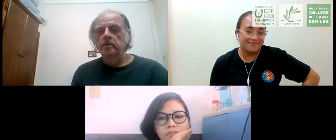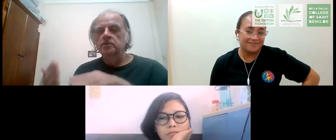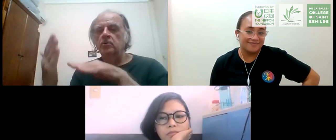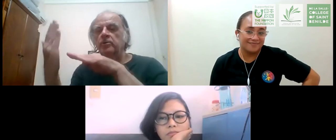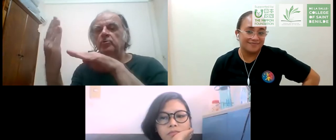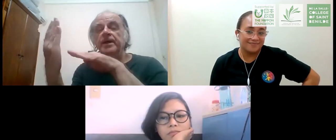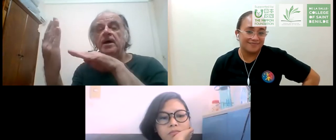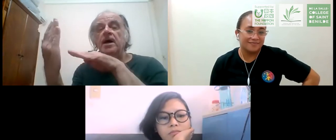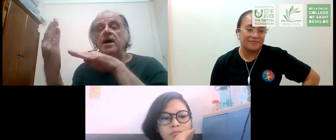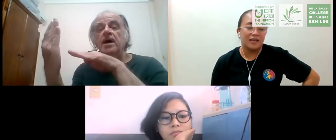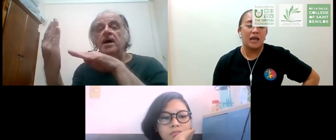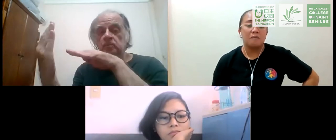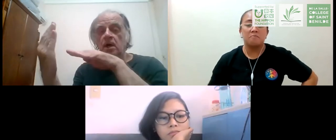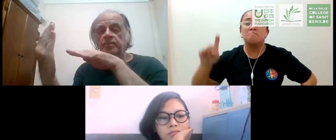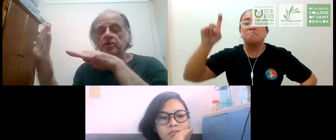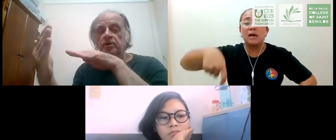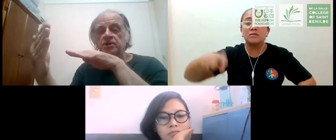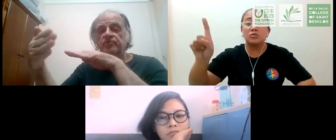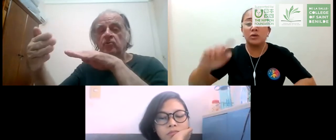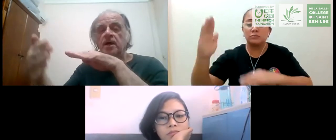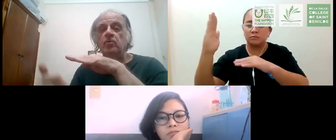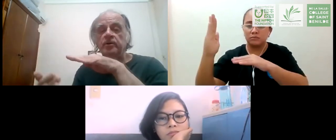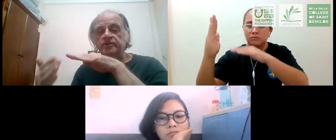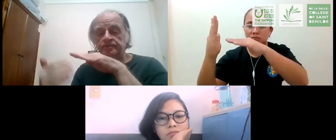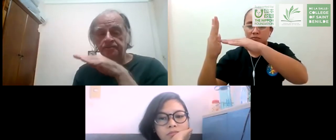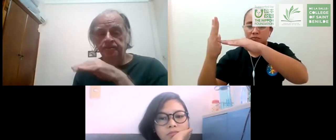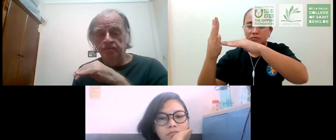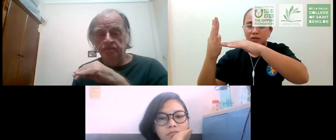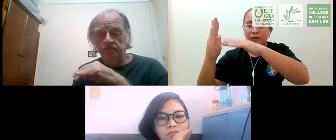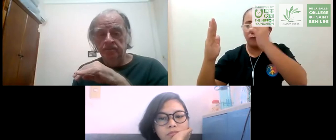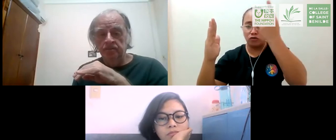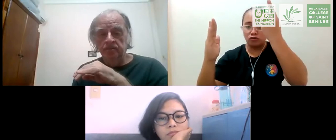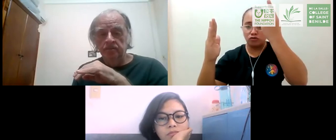mixed. So it would be up. Up occurs before outwards.